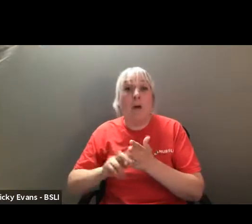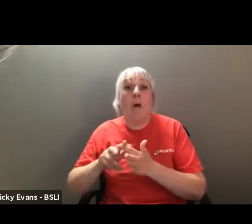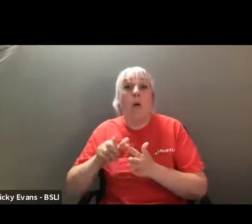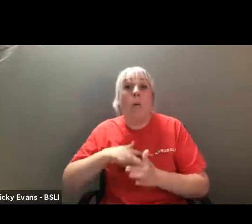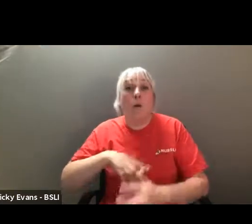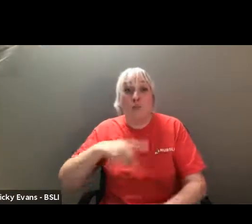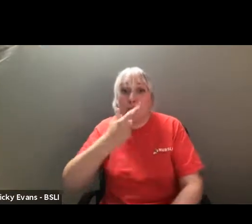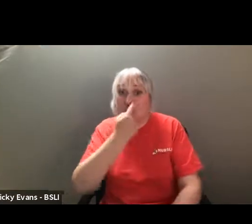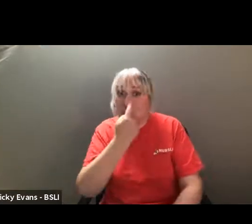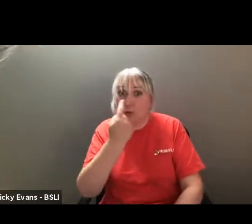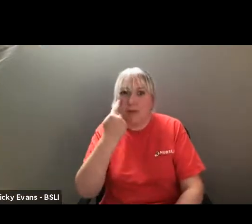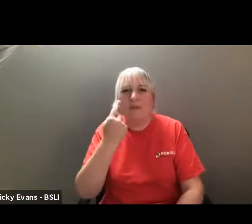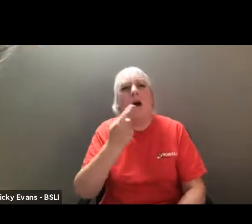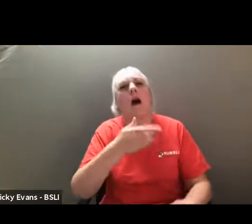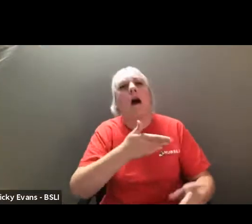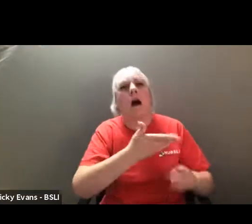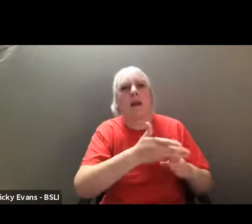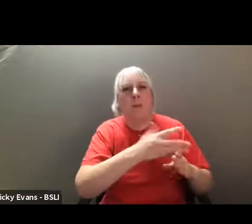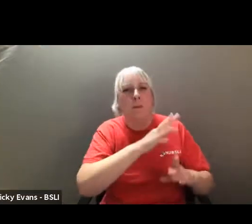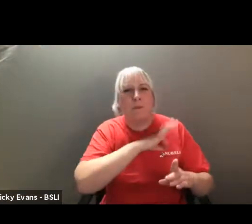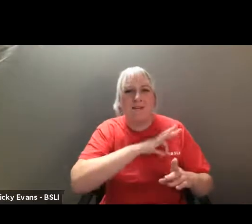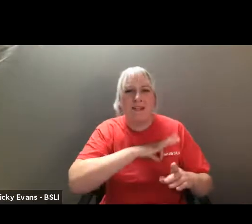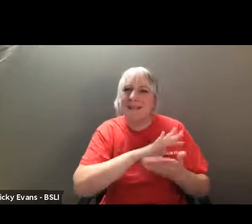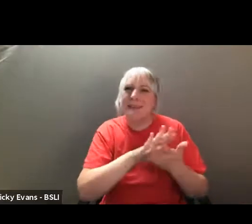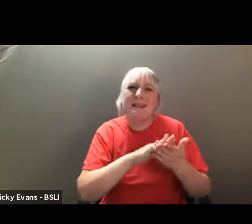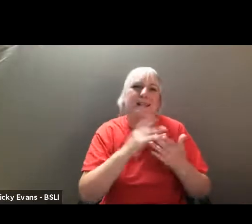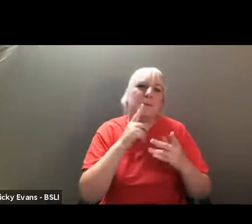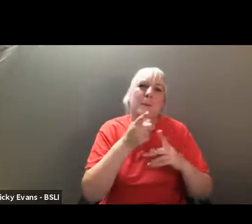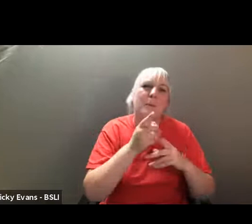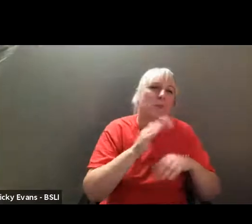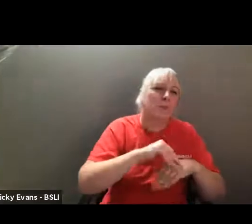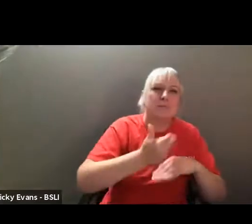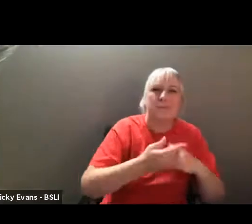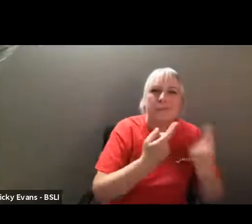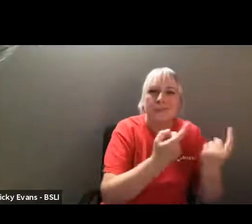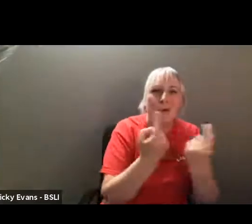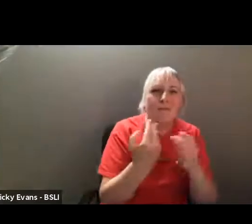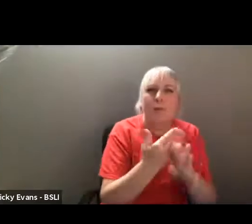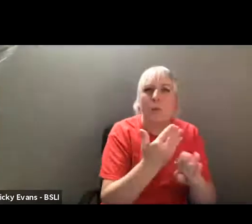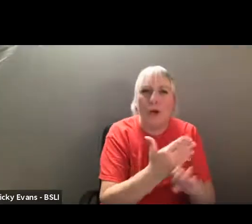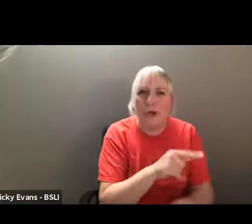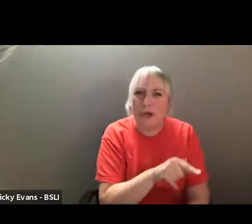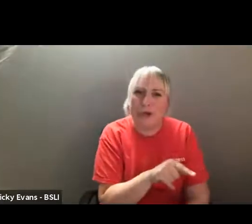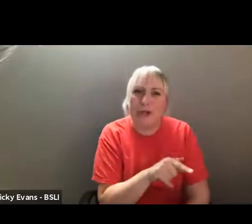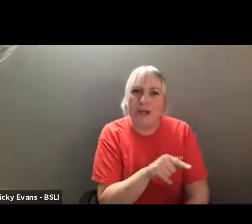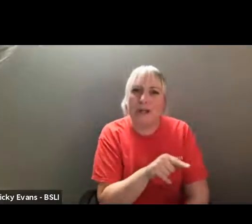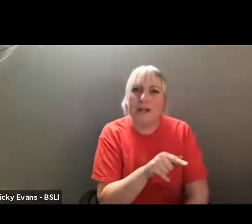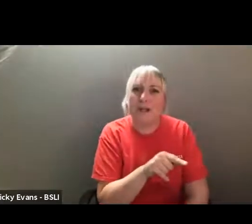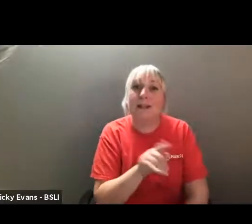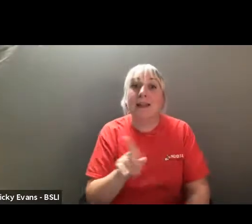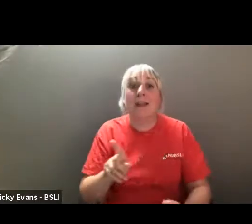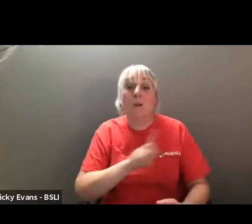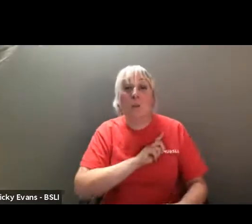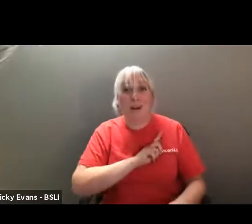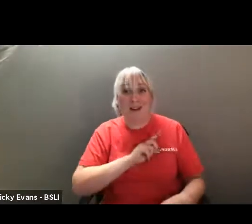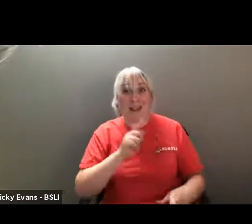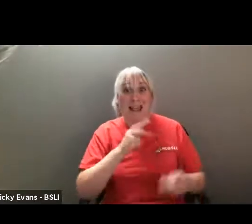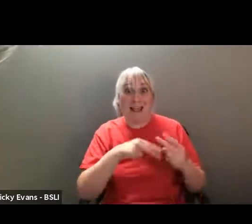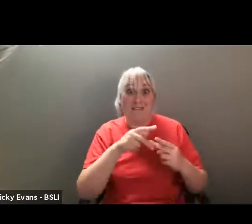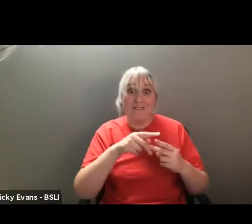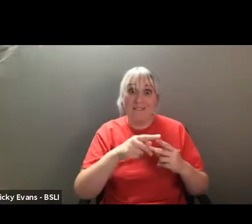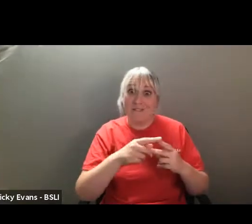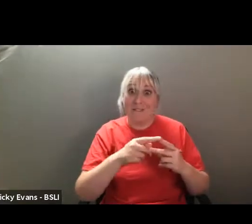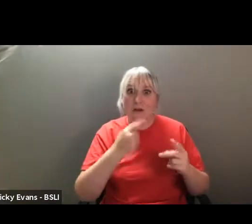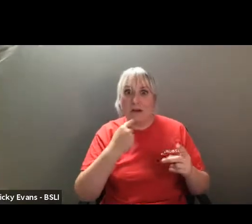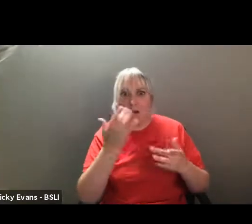out of work, because that might tend more towards a conclusion of, well, we got to cut unemployment benefits, or we got to do something like that in